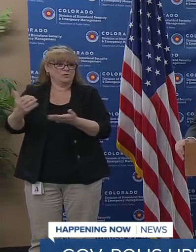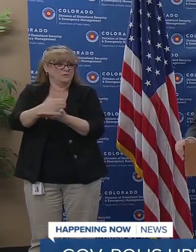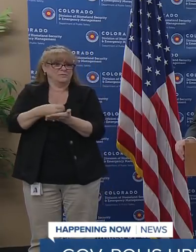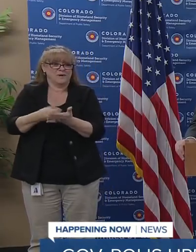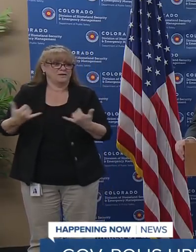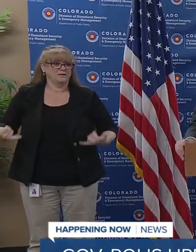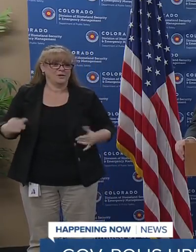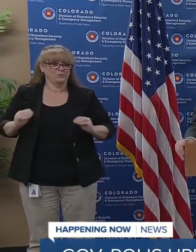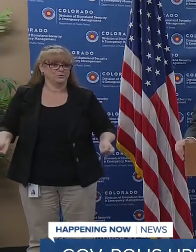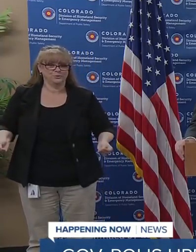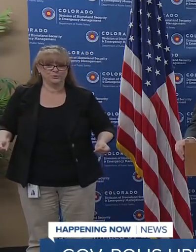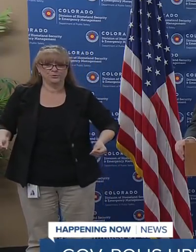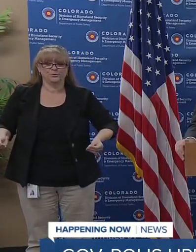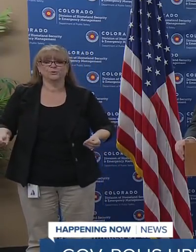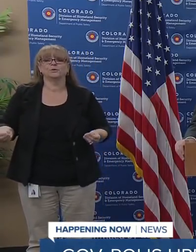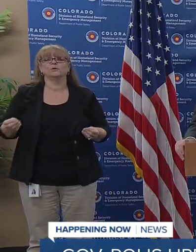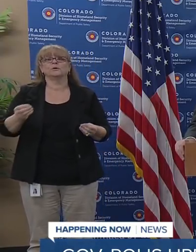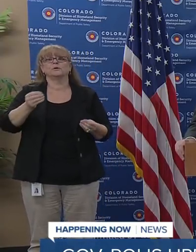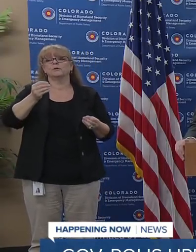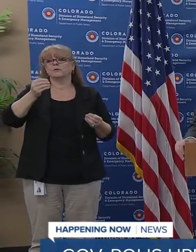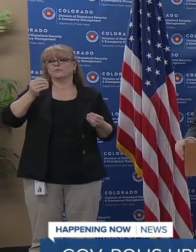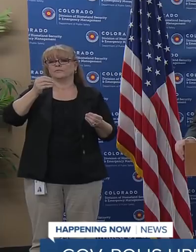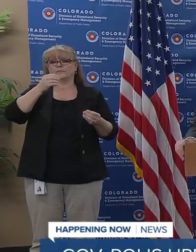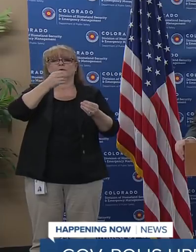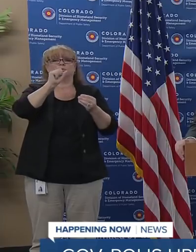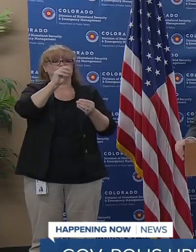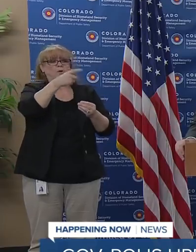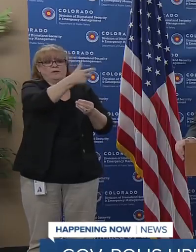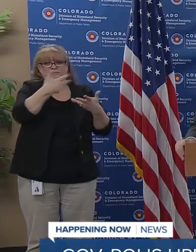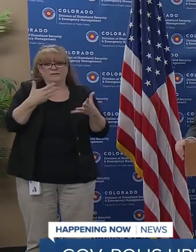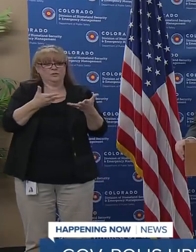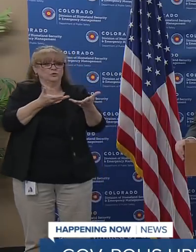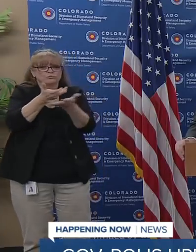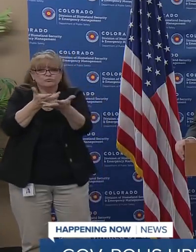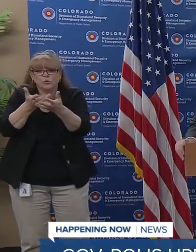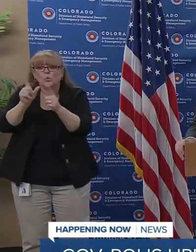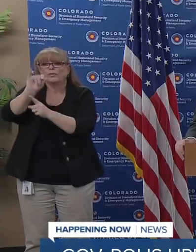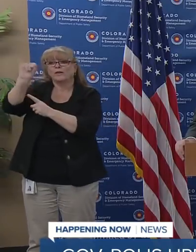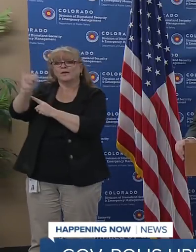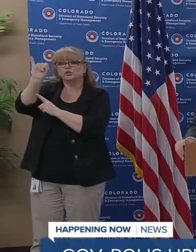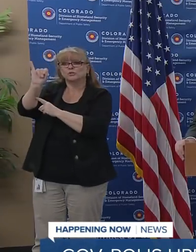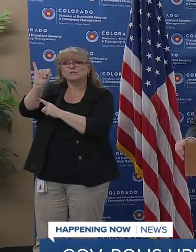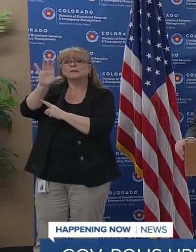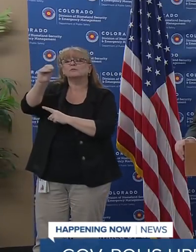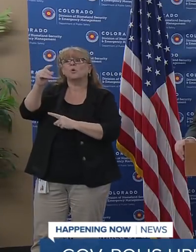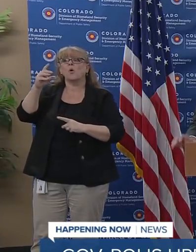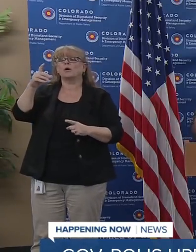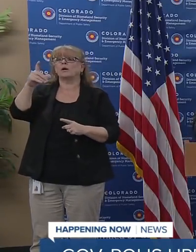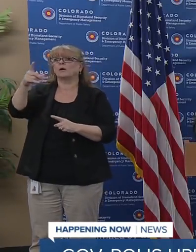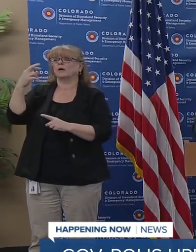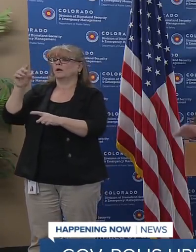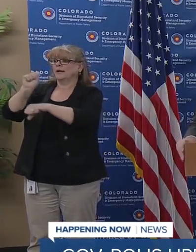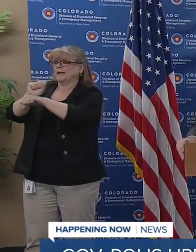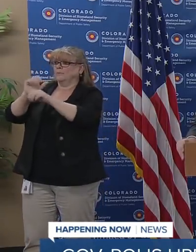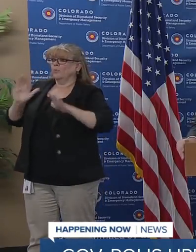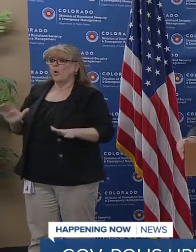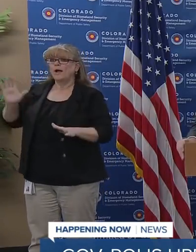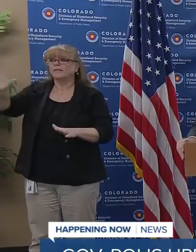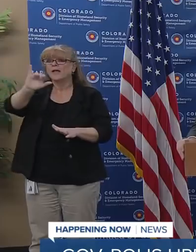drivers. So these businesses, to help the ones that choose to stay open through this, stay open, keep people employed. We want to remove as many barriers as we